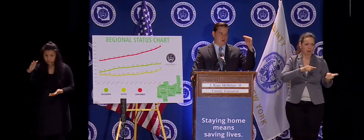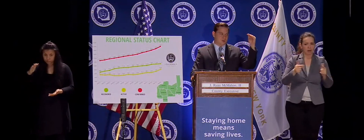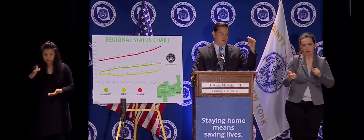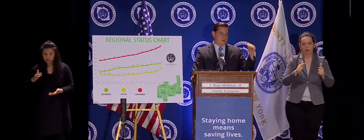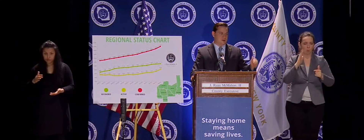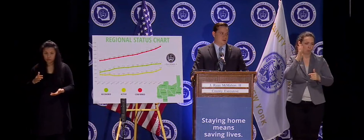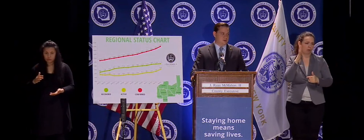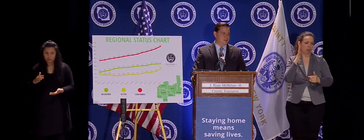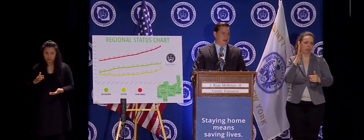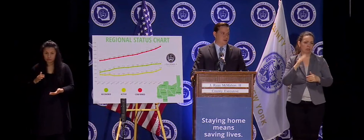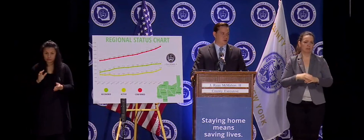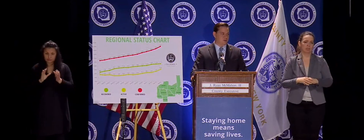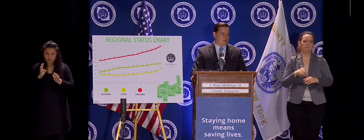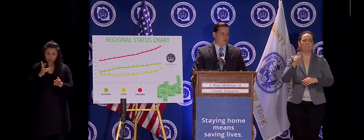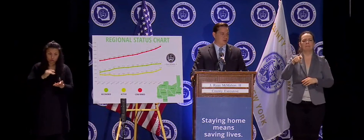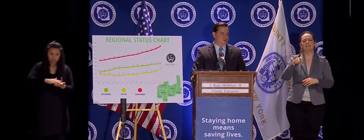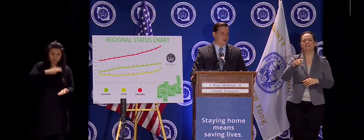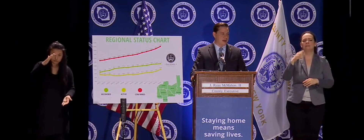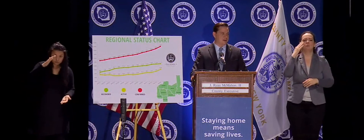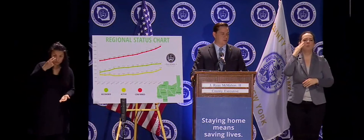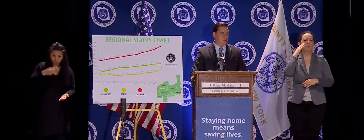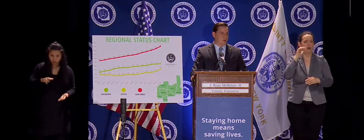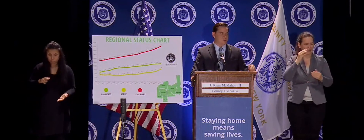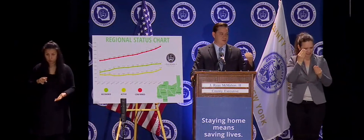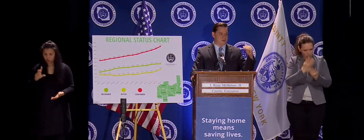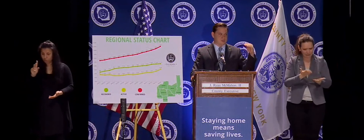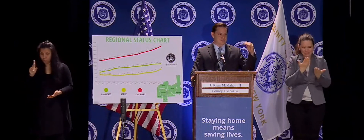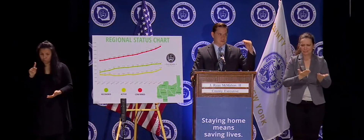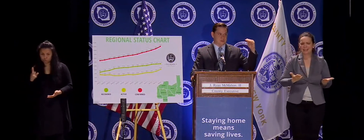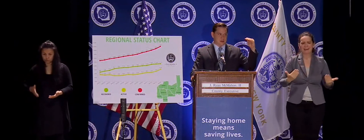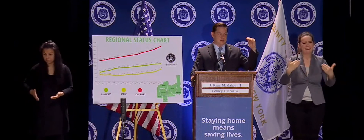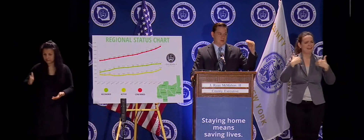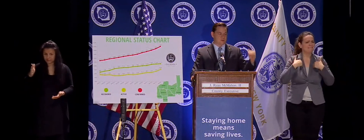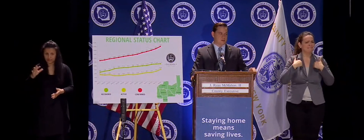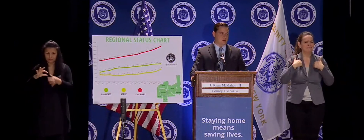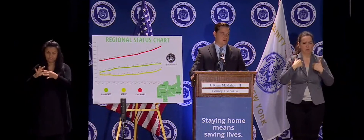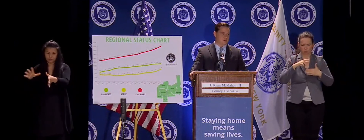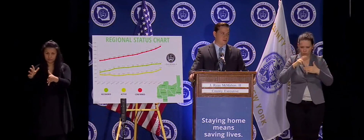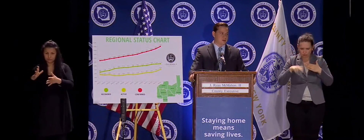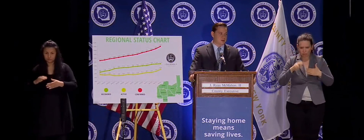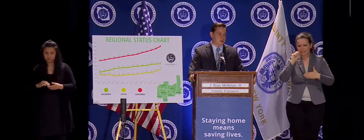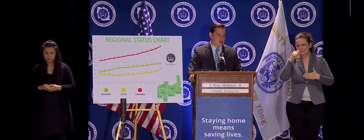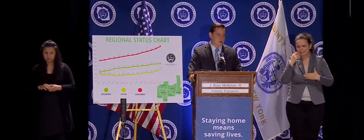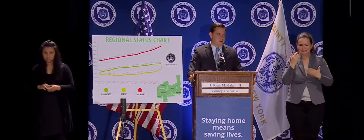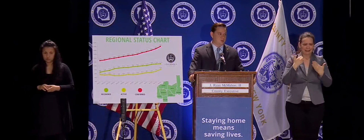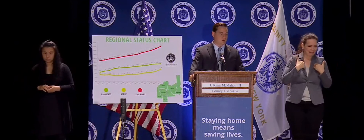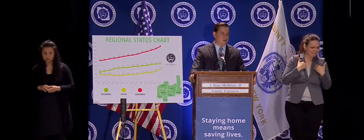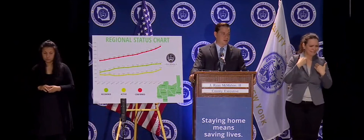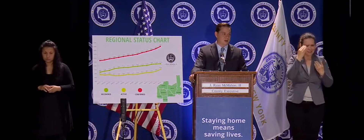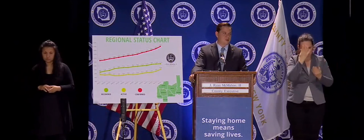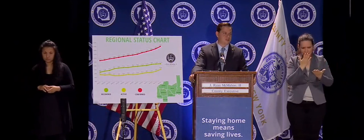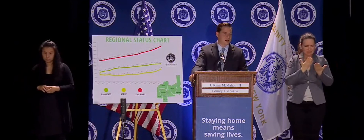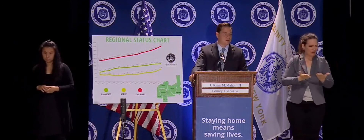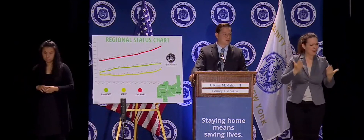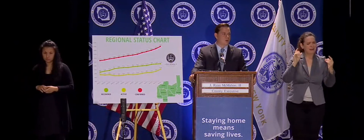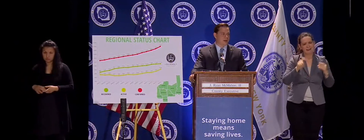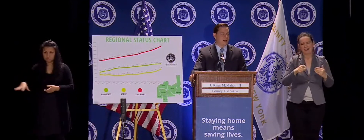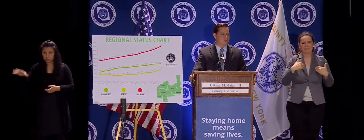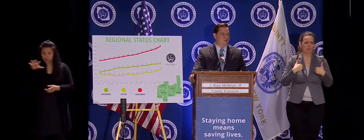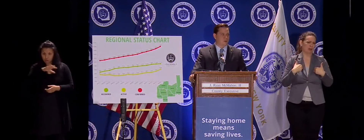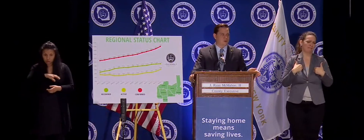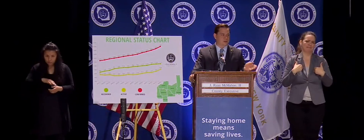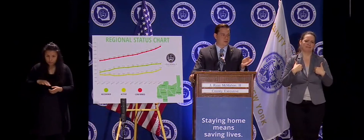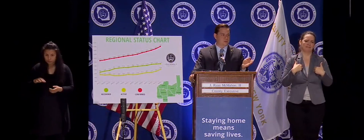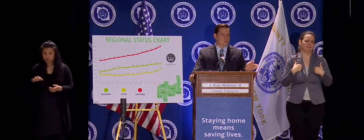some sort of data-driven metrics that once you get close to those, you really need to understand what's going